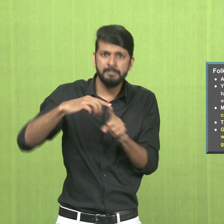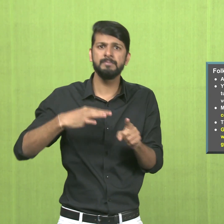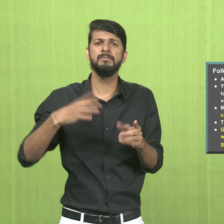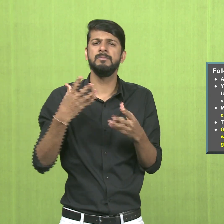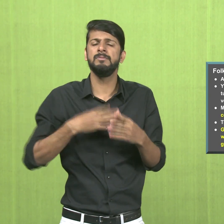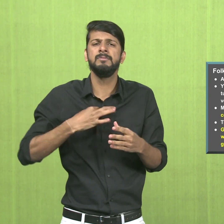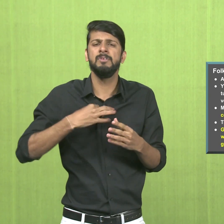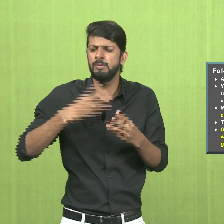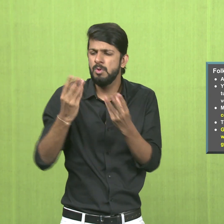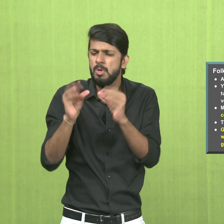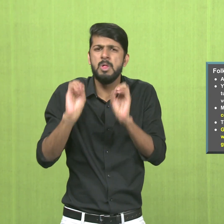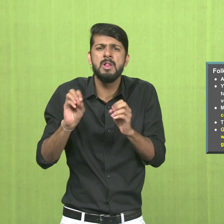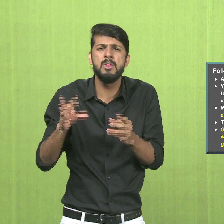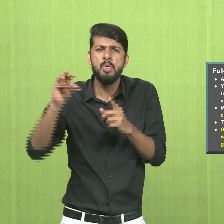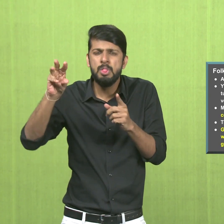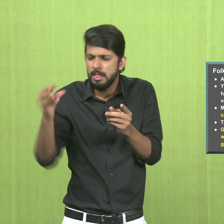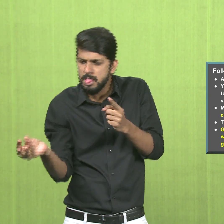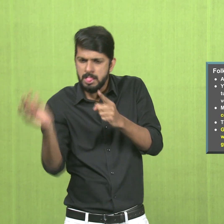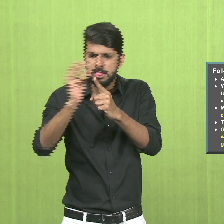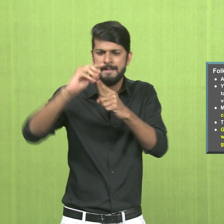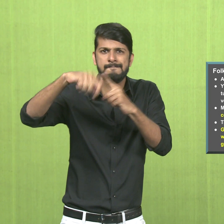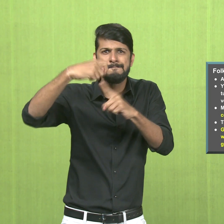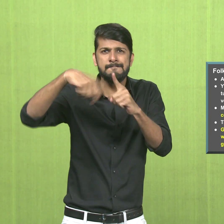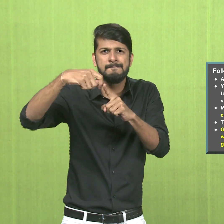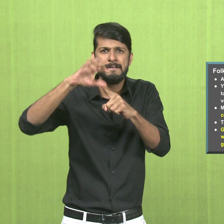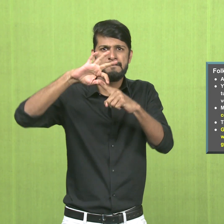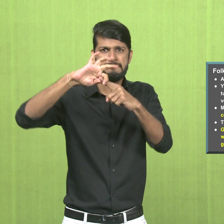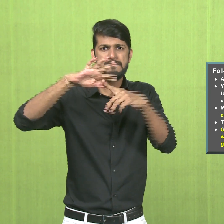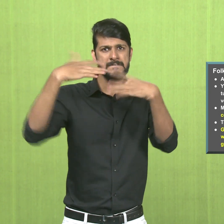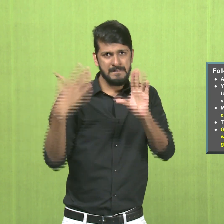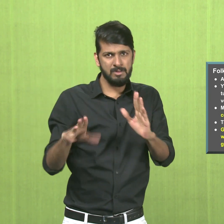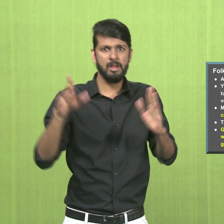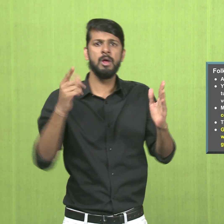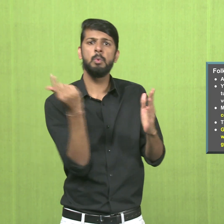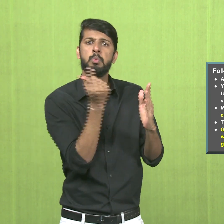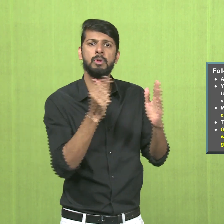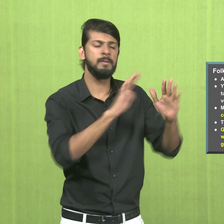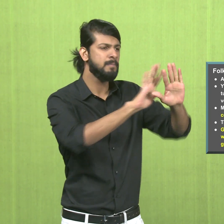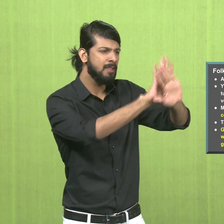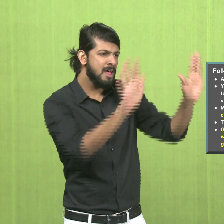and a rag which they tie at the end of the twig, which becomes a brush.